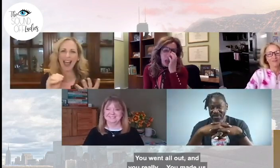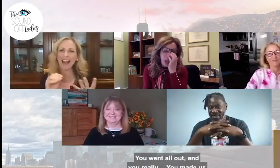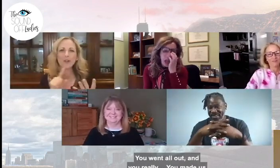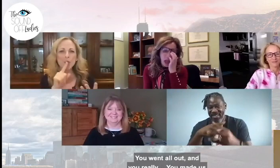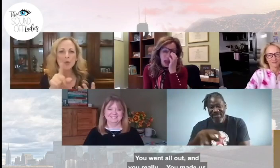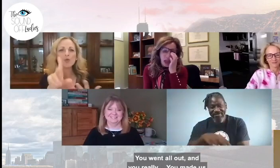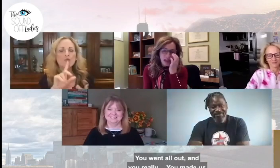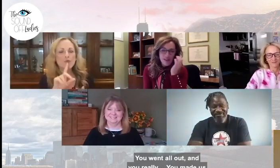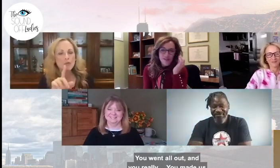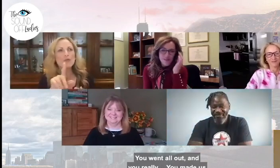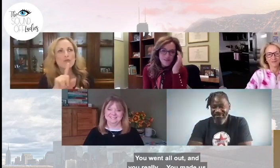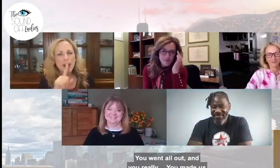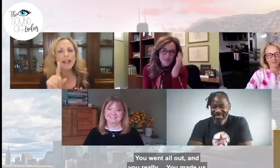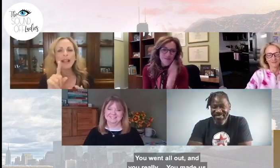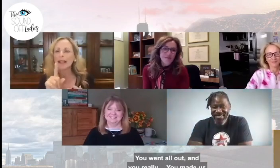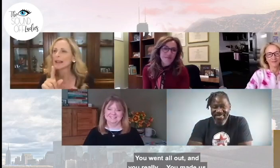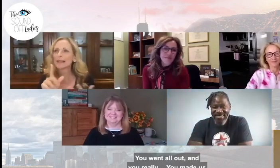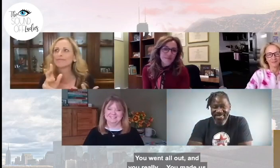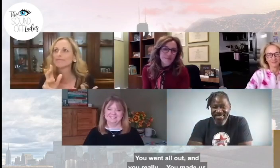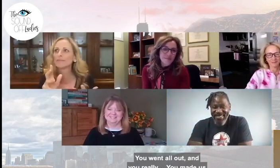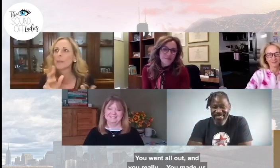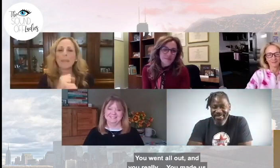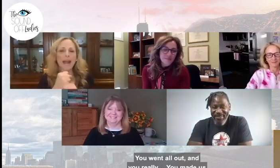went all out, you really did.